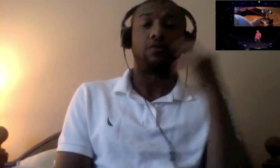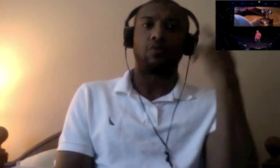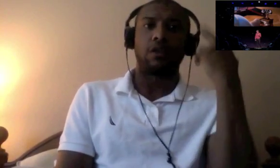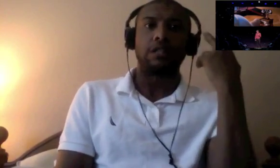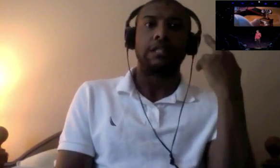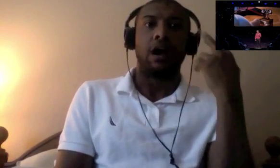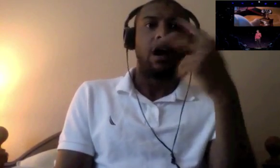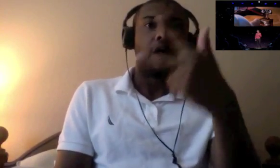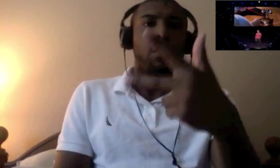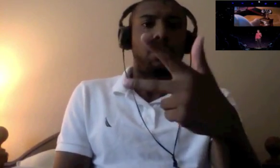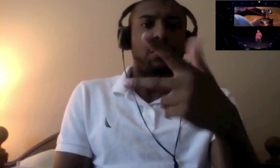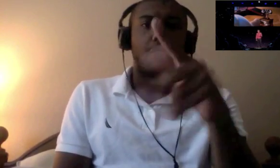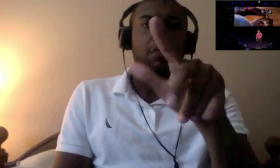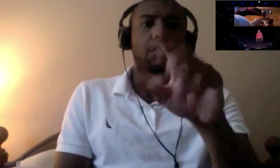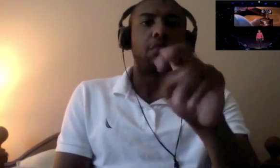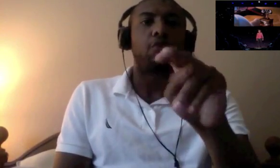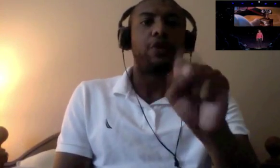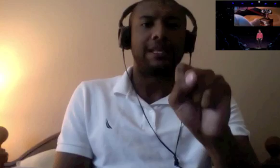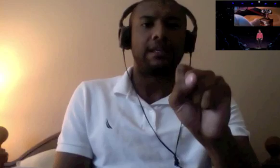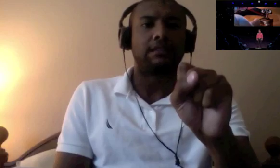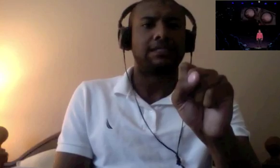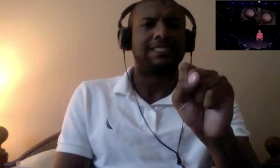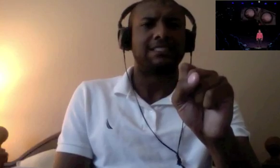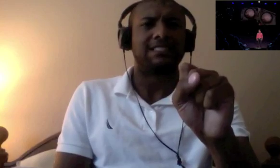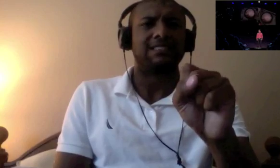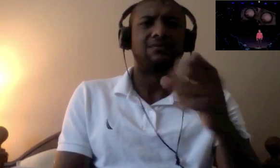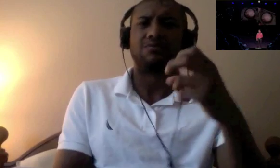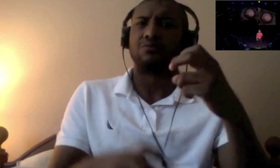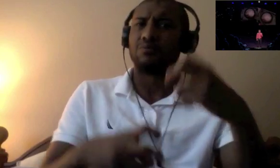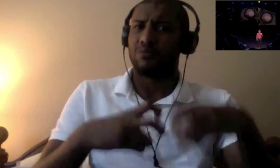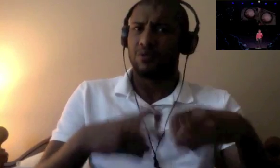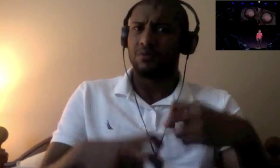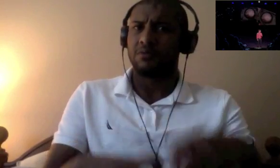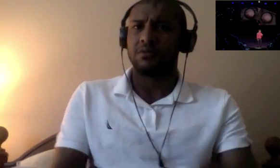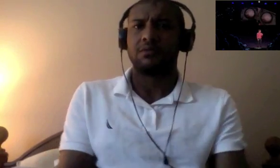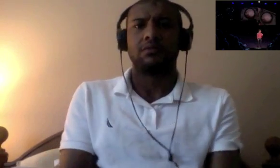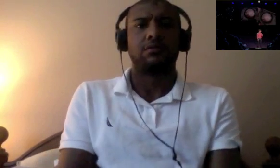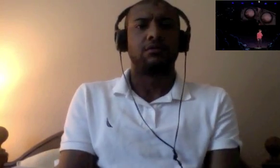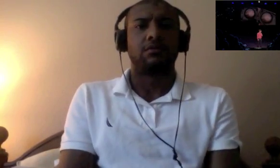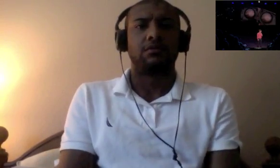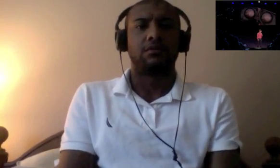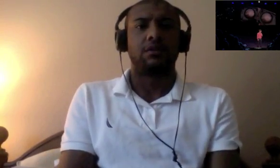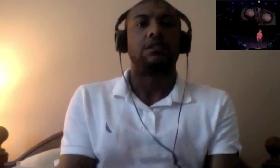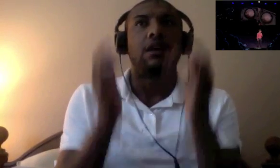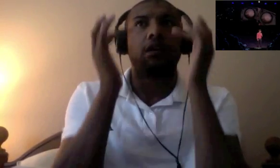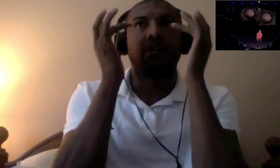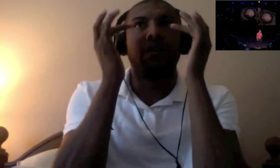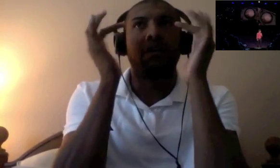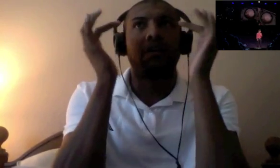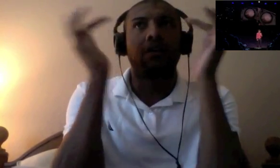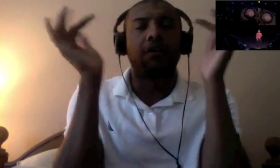lenses inside his binoculars were a mess of reflections. He was starting to look glassy-eyed.